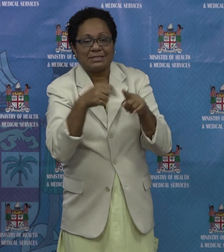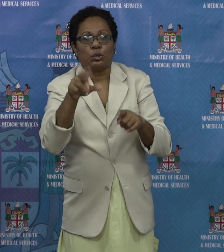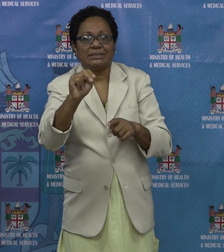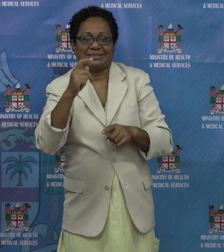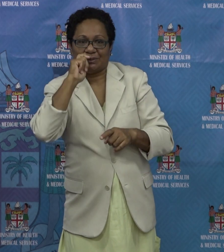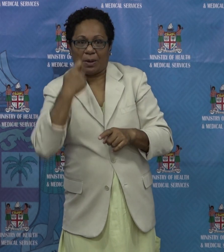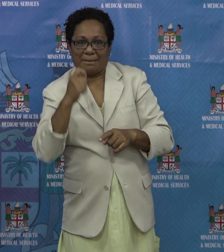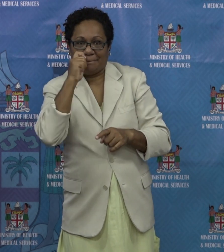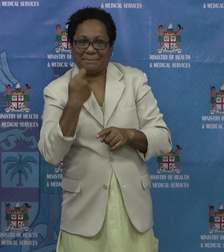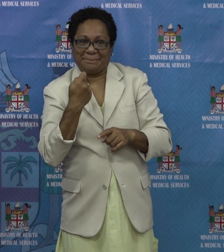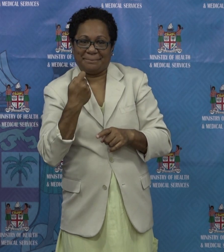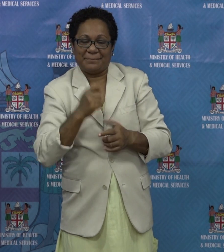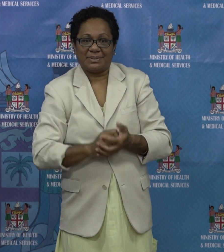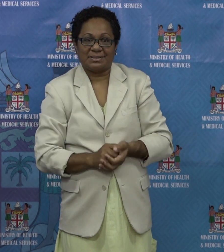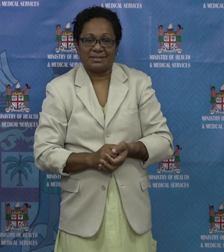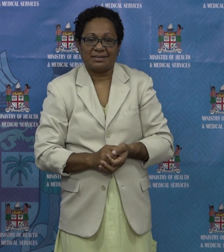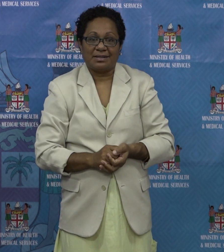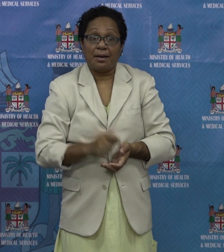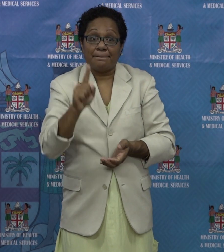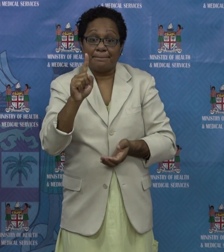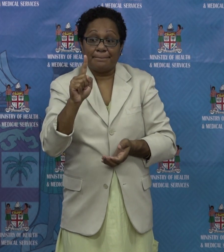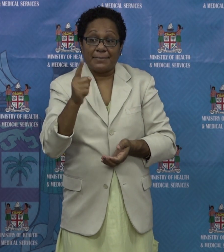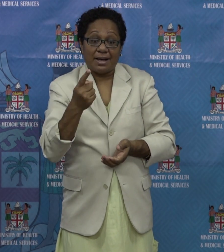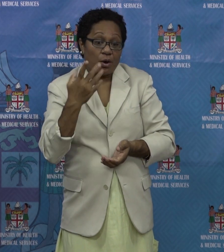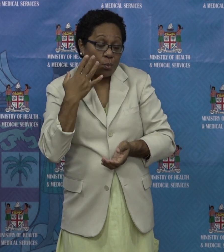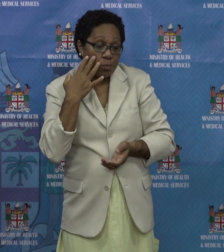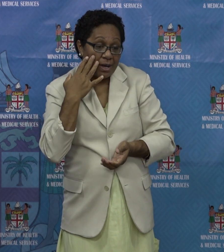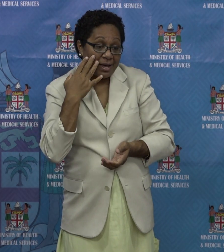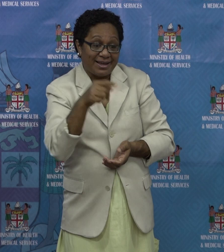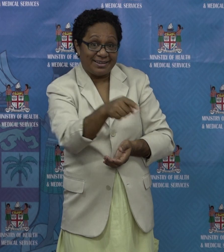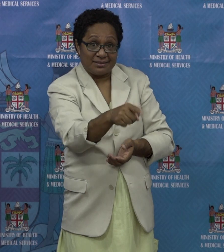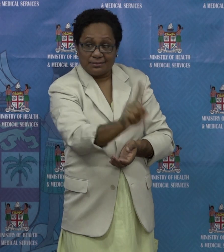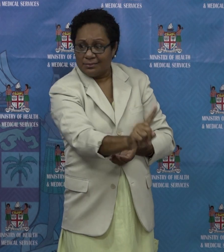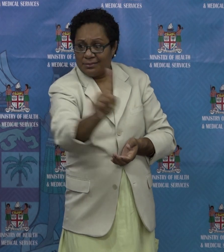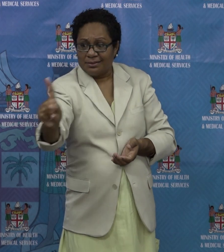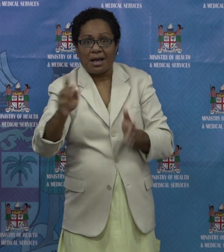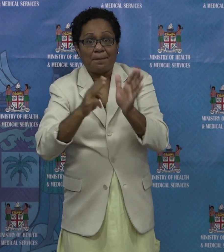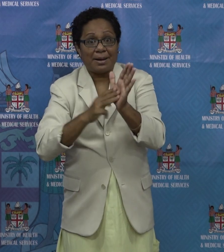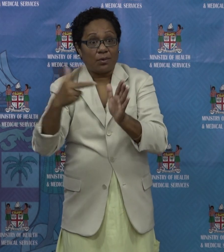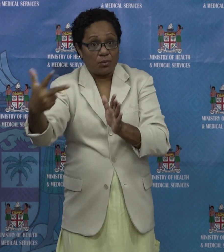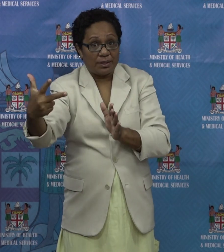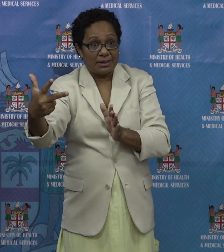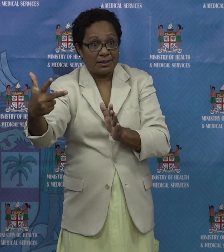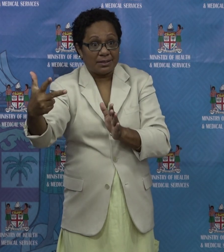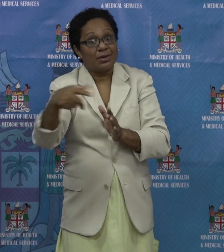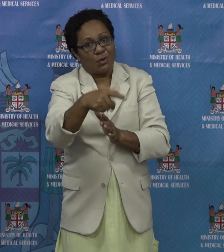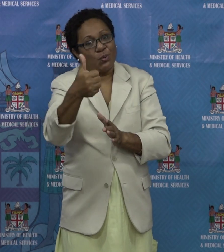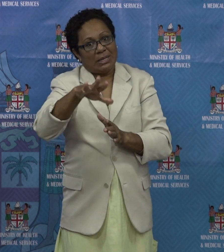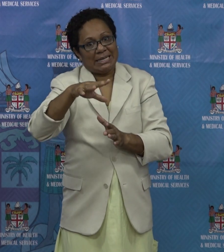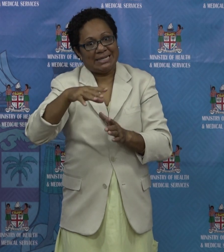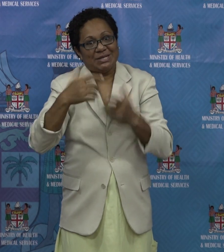And when they presented to Makoni, yes, she was quite